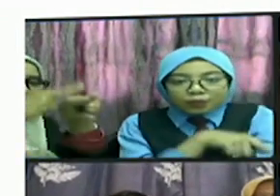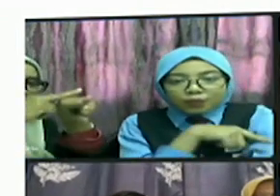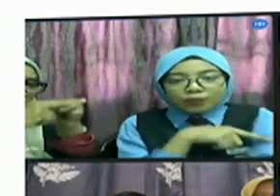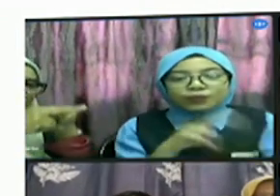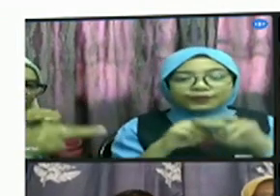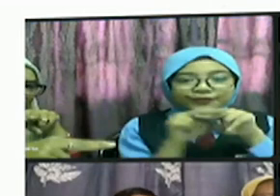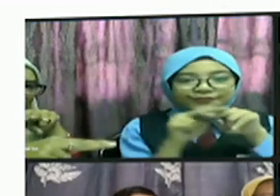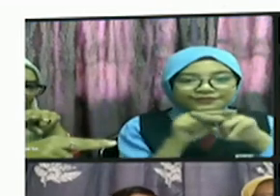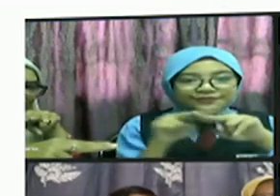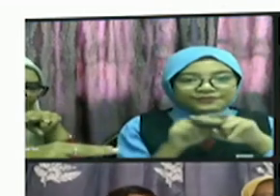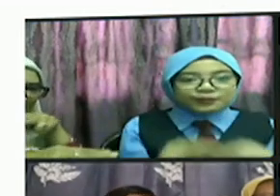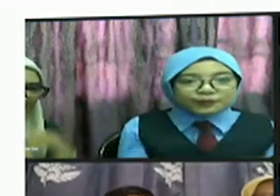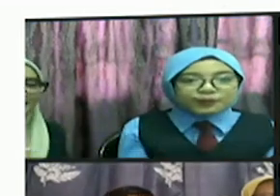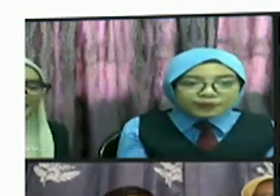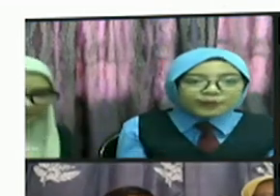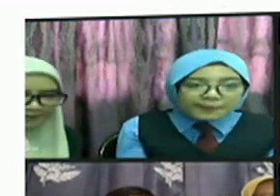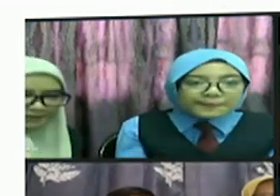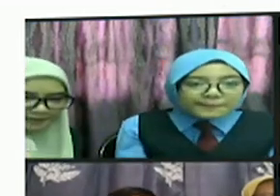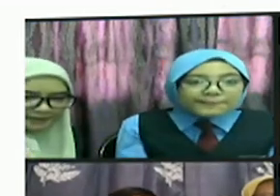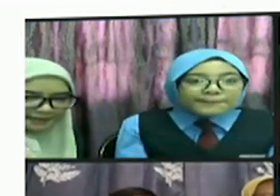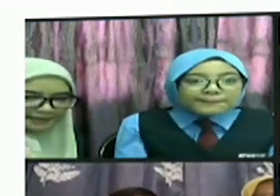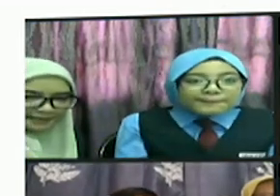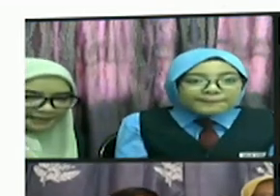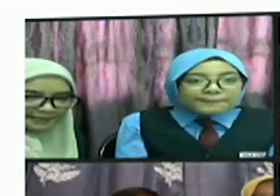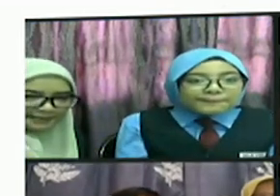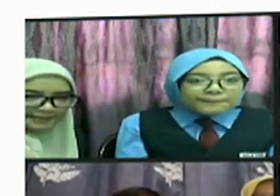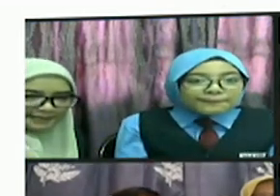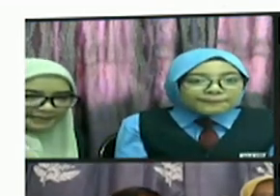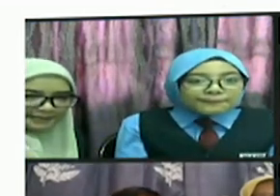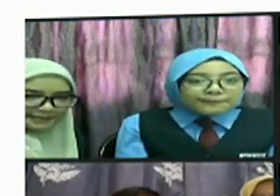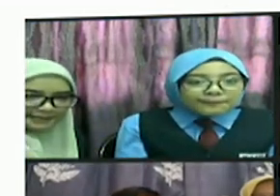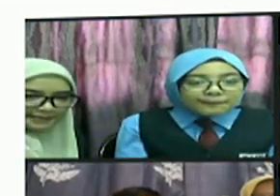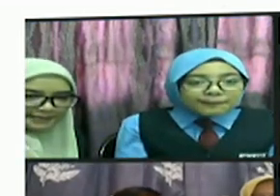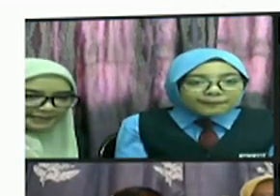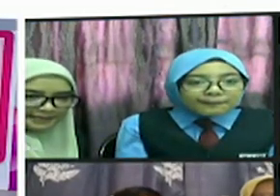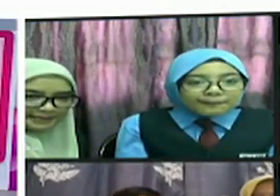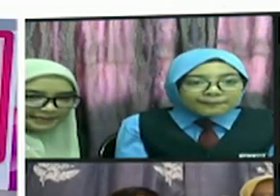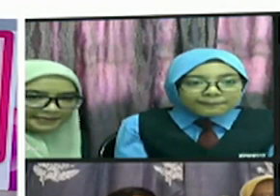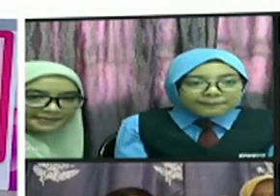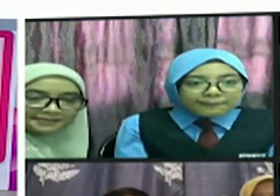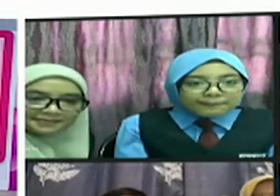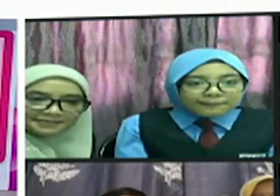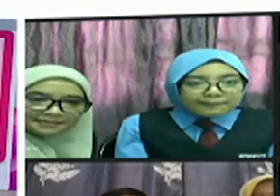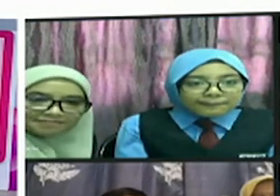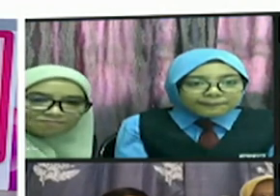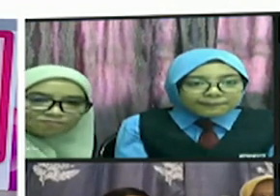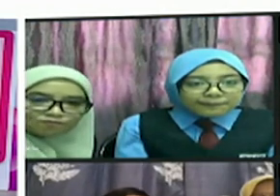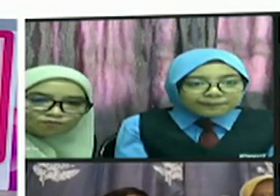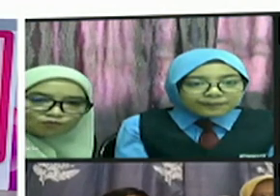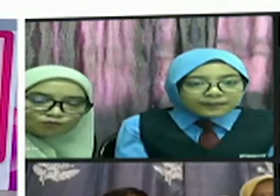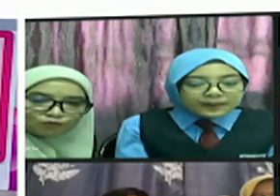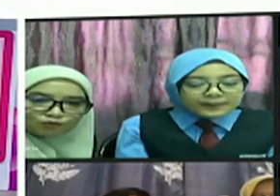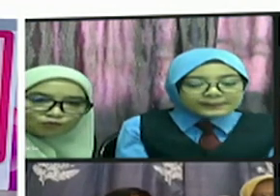Okay. Good job. Good. Okay, the next one. Next. Okay, who want to try?